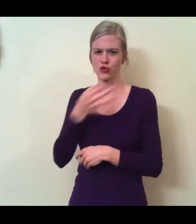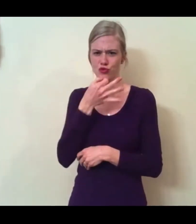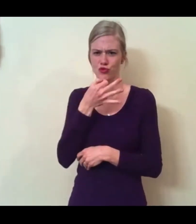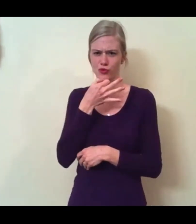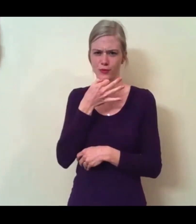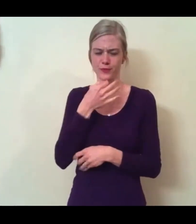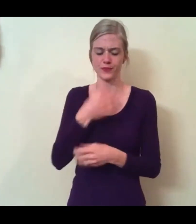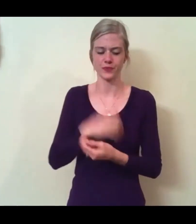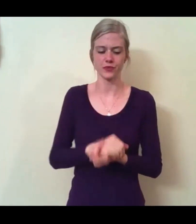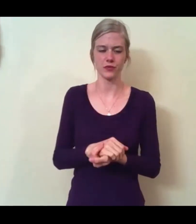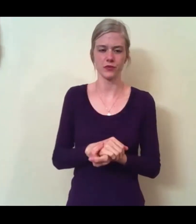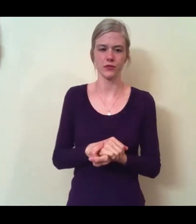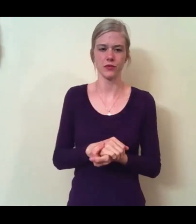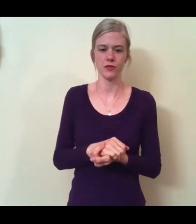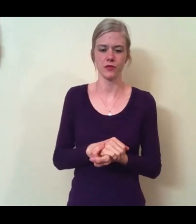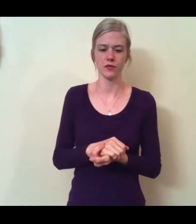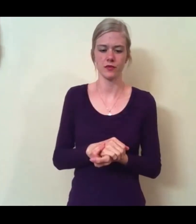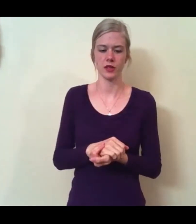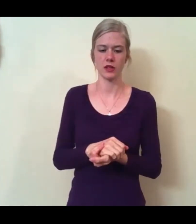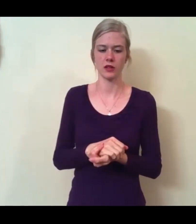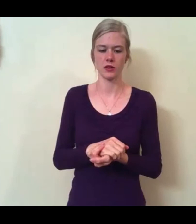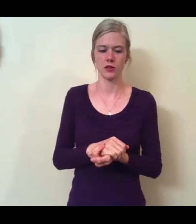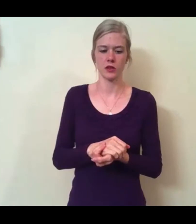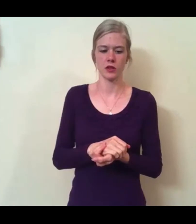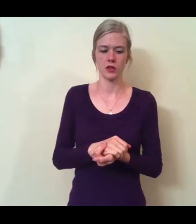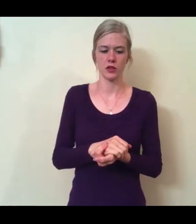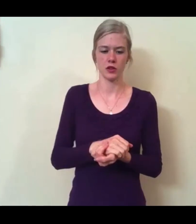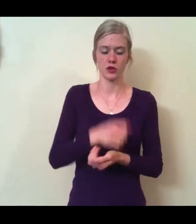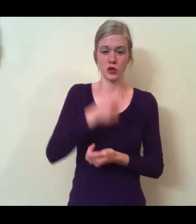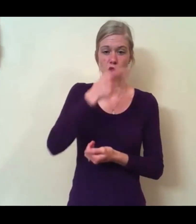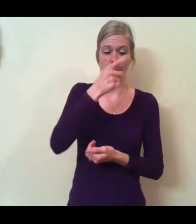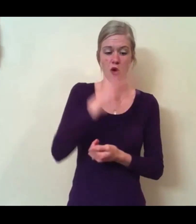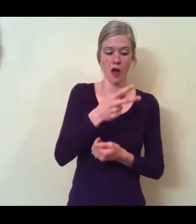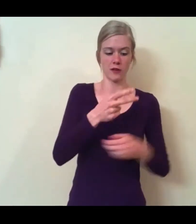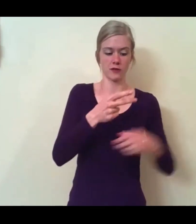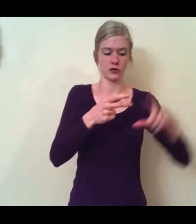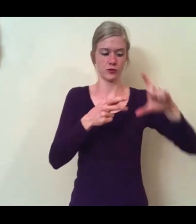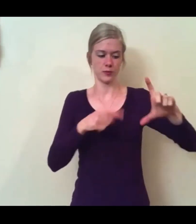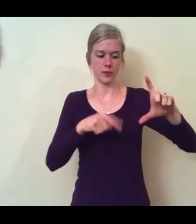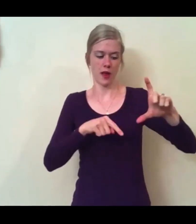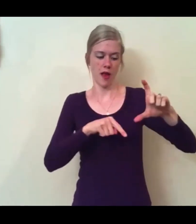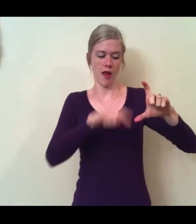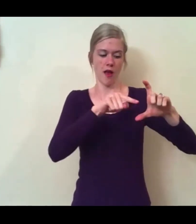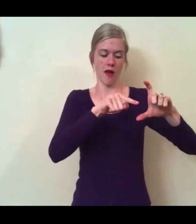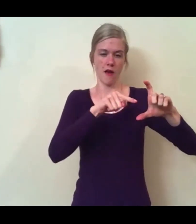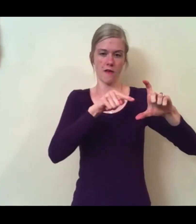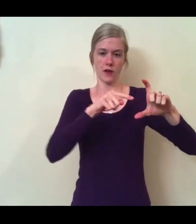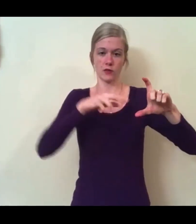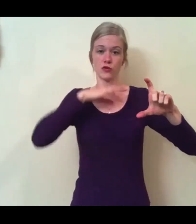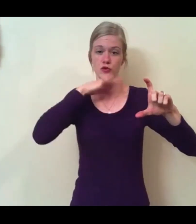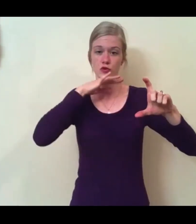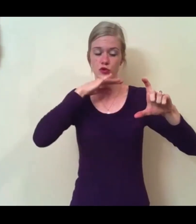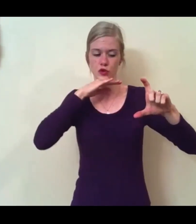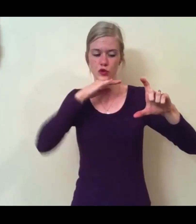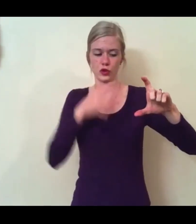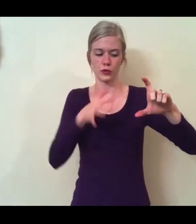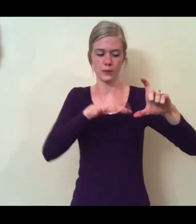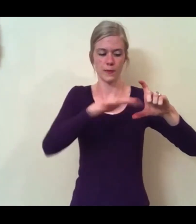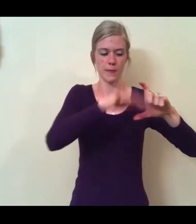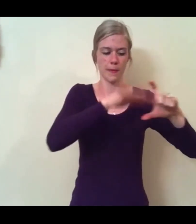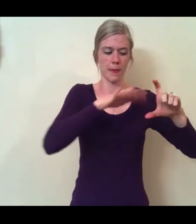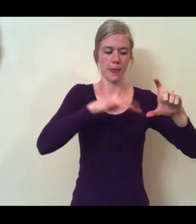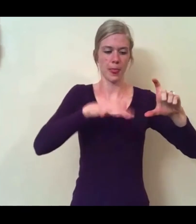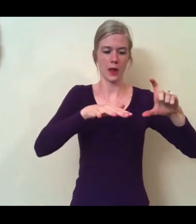Cover them halfway up with soil and then water thoroughly, and then put the rest of the soil in and water